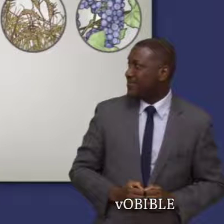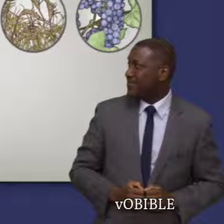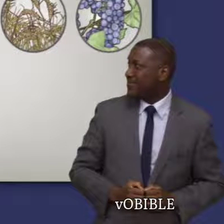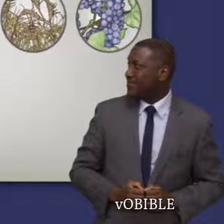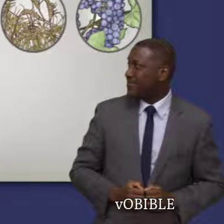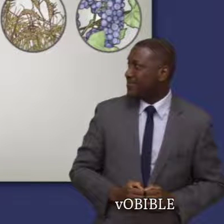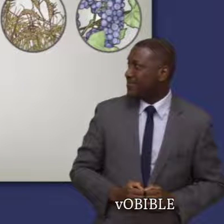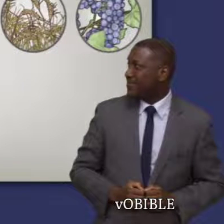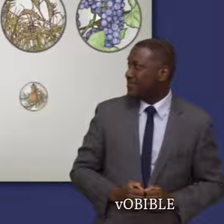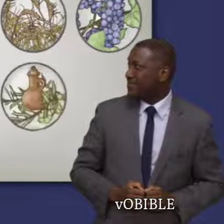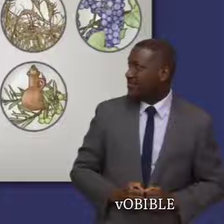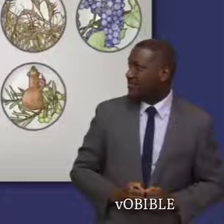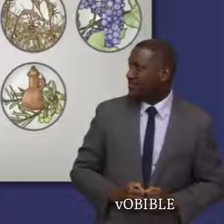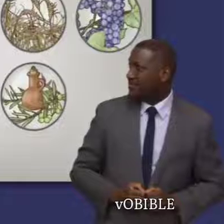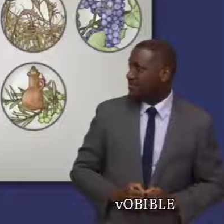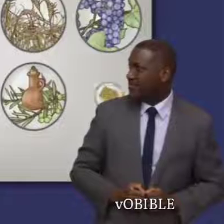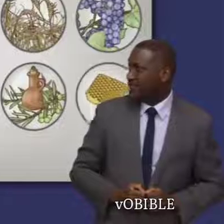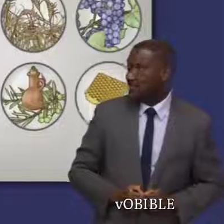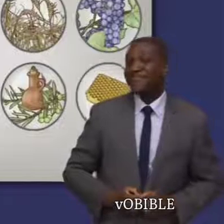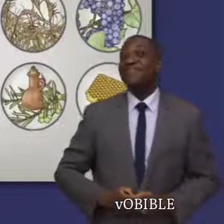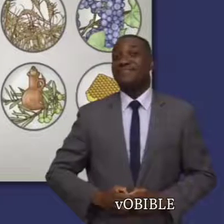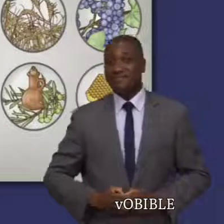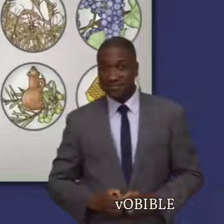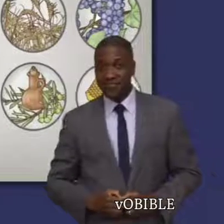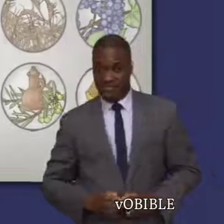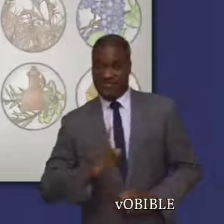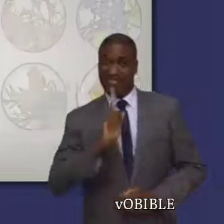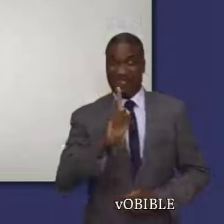trees, pomegranates, olive oil, and honey.